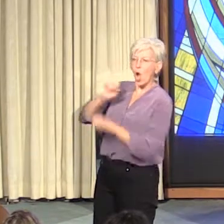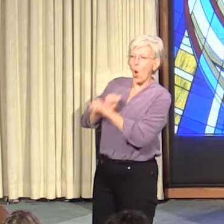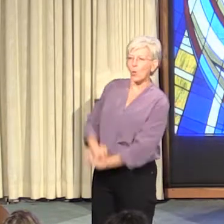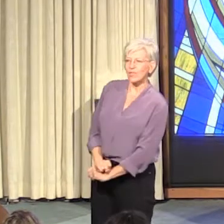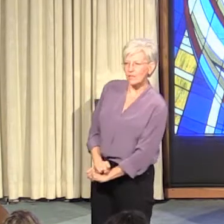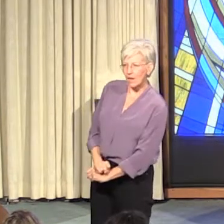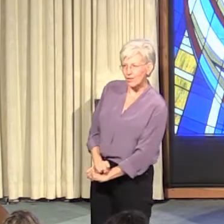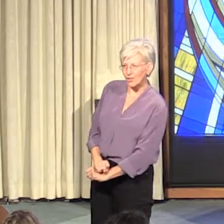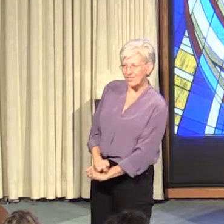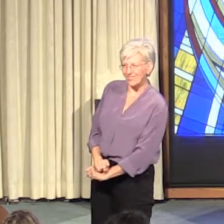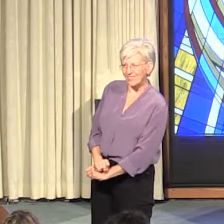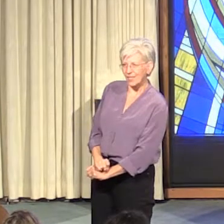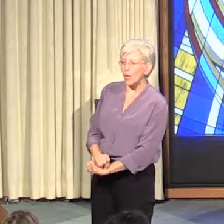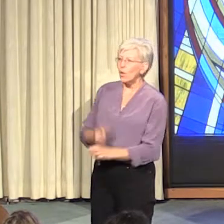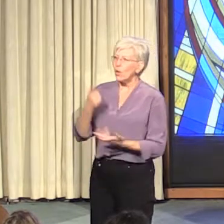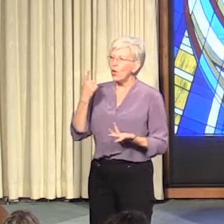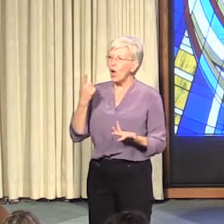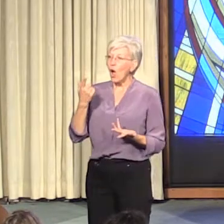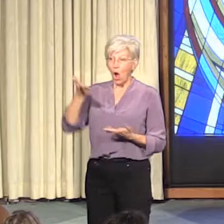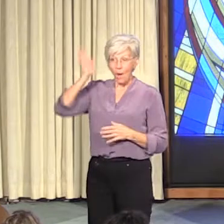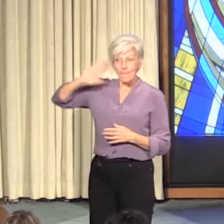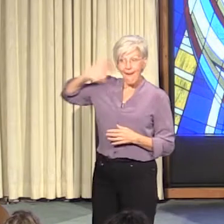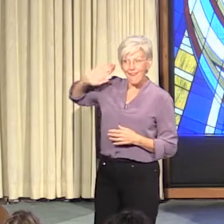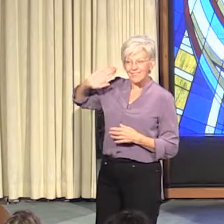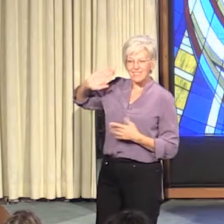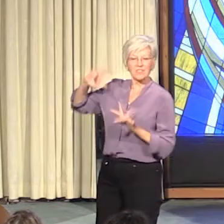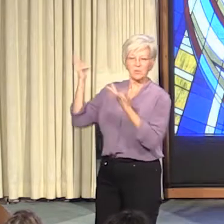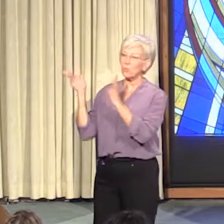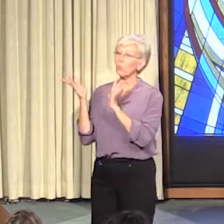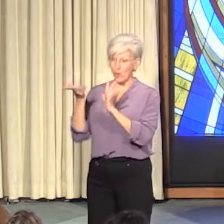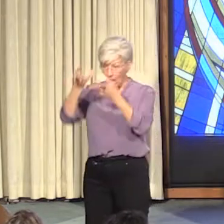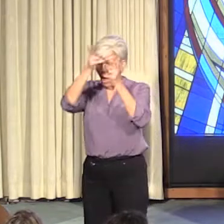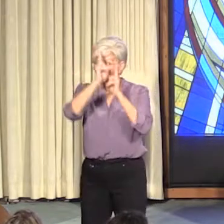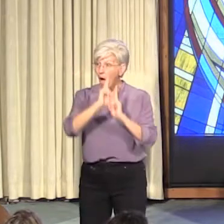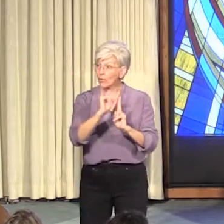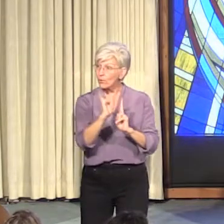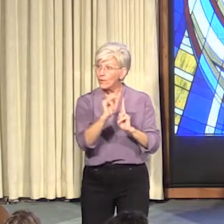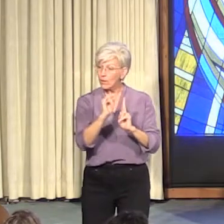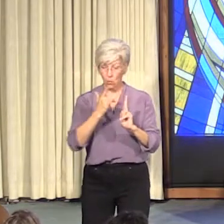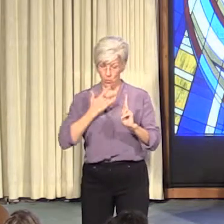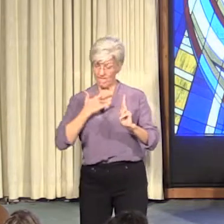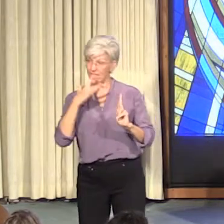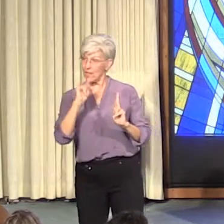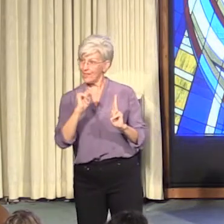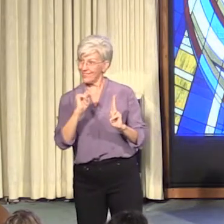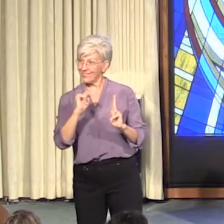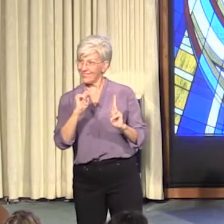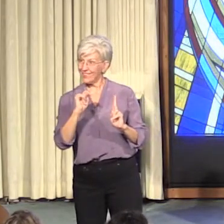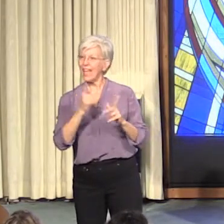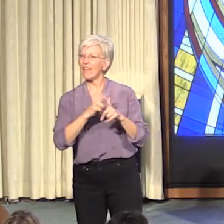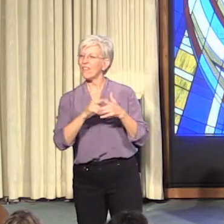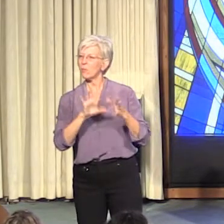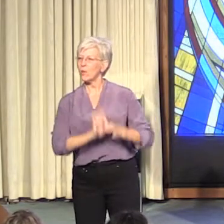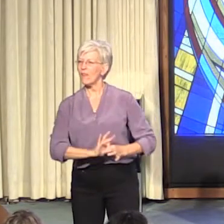We put our past behind us. We honor it, we feel it, and we free ourselves from it.